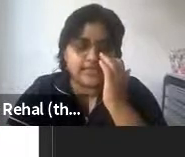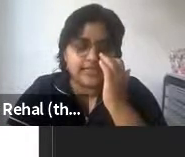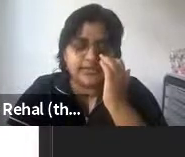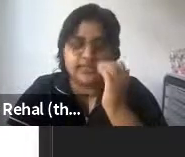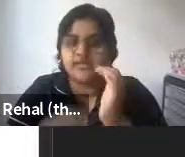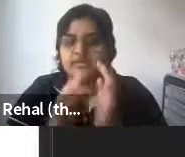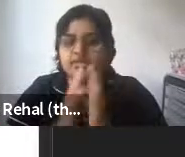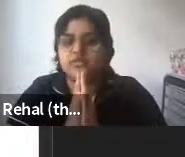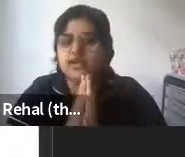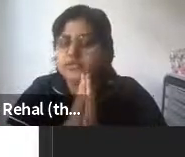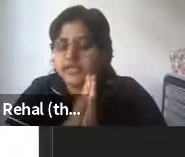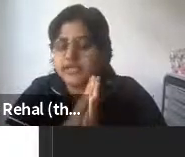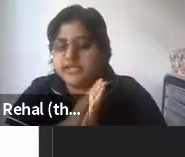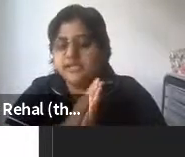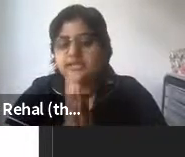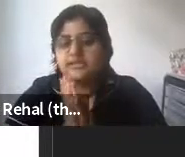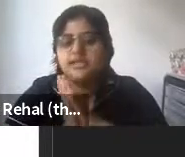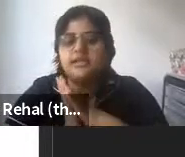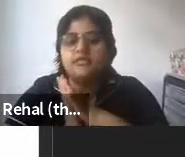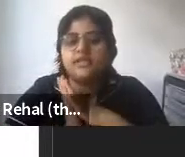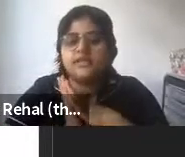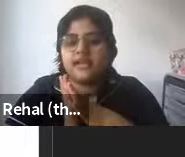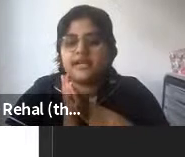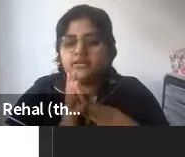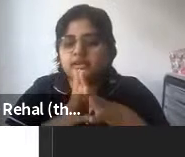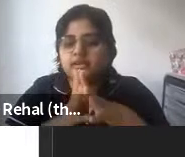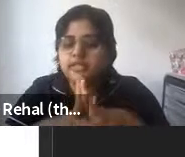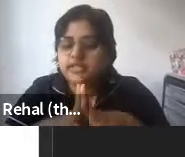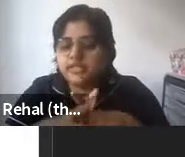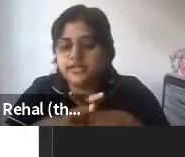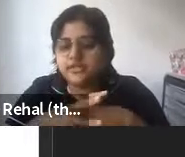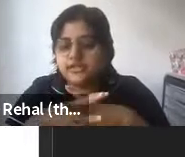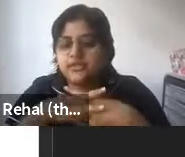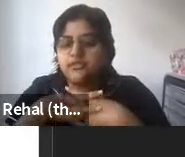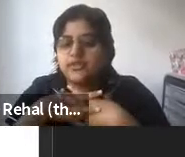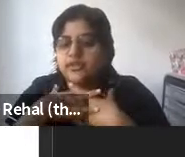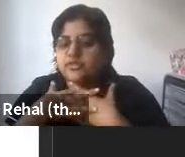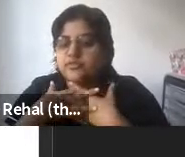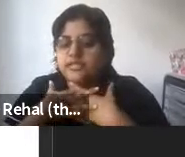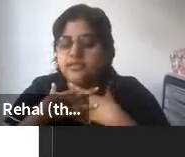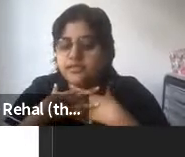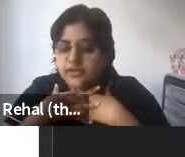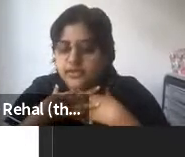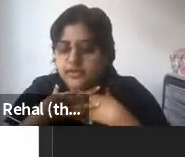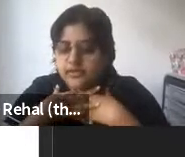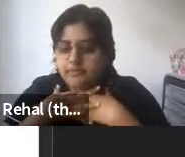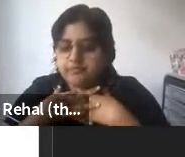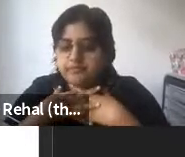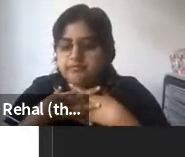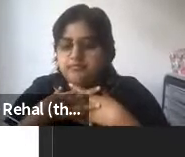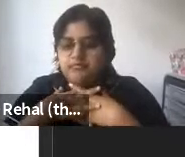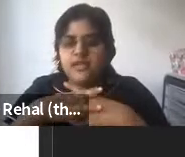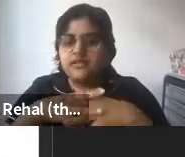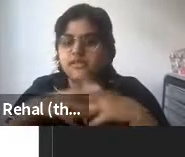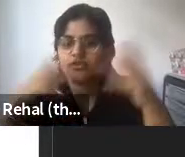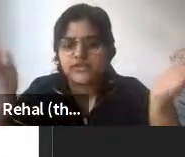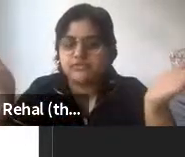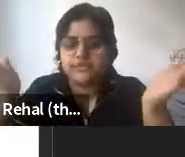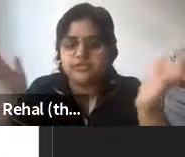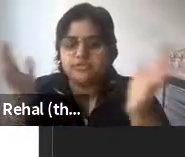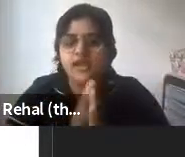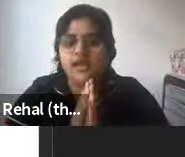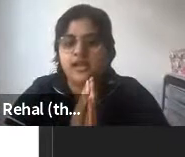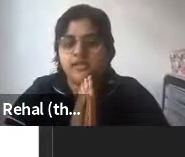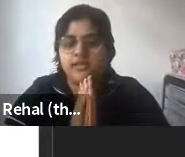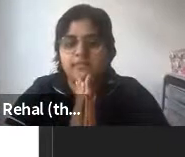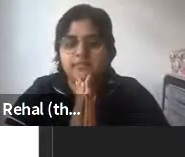clients like the Gay Men's Sexual Health Alliance, with Scadding Court Community Center, with LGBT Youthline. And these are just a